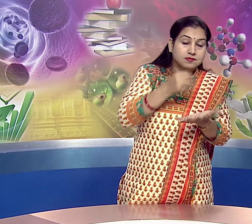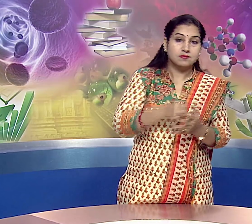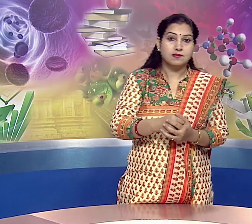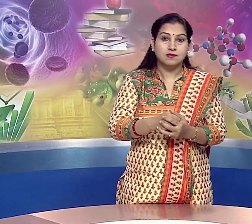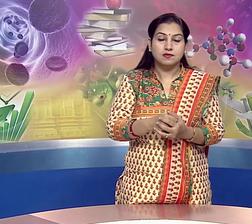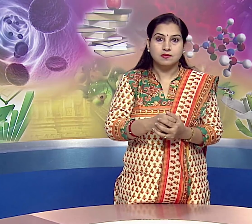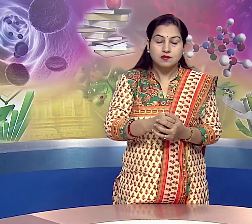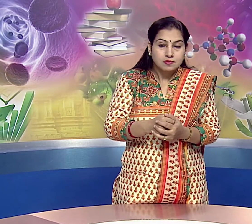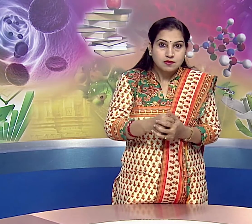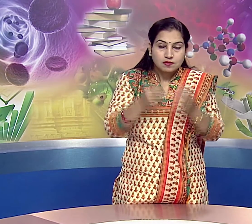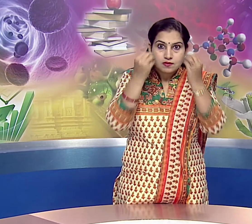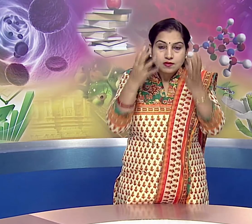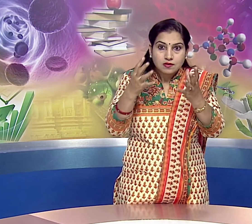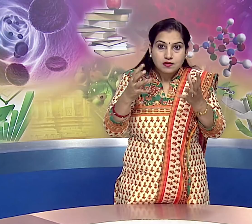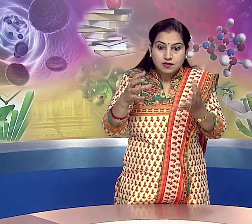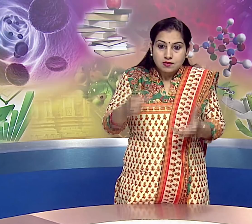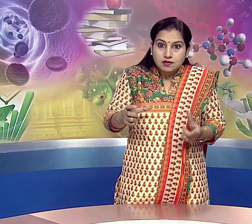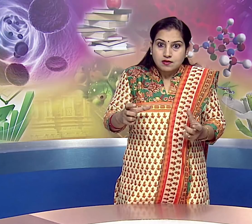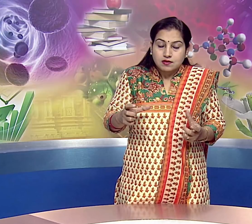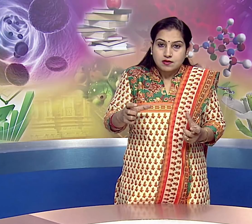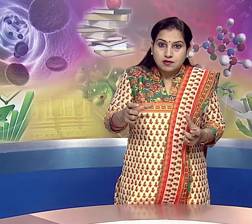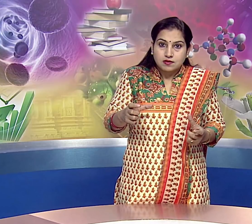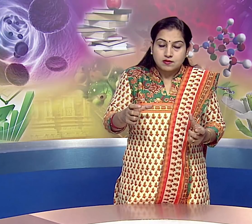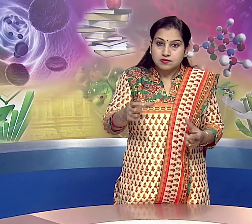sat frozen in their seats